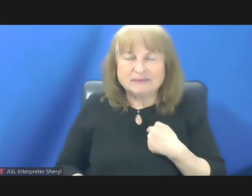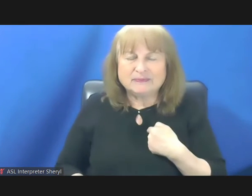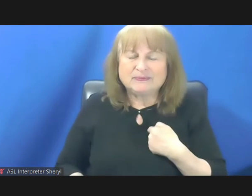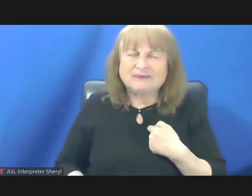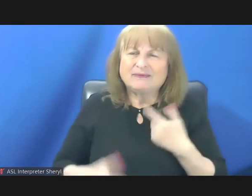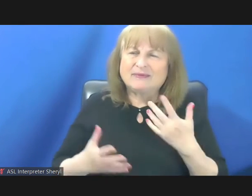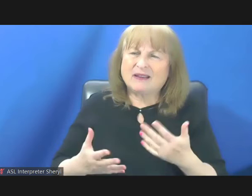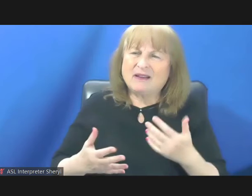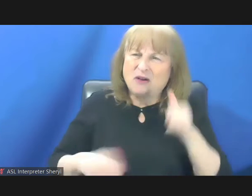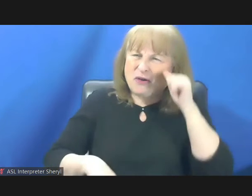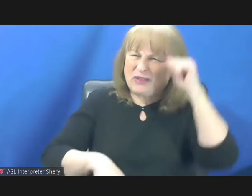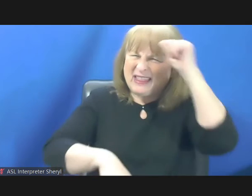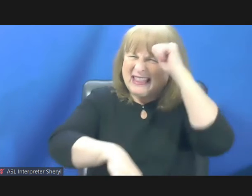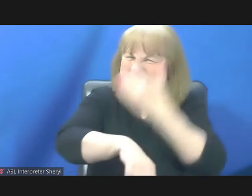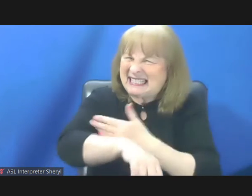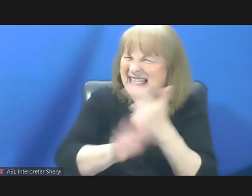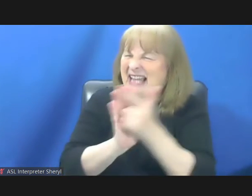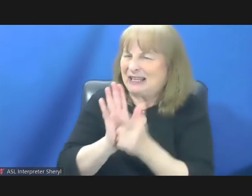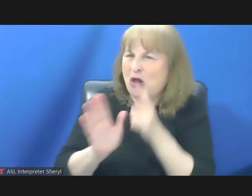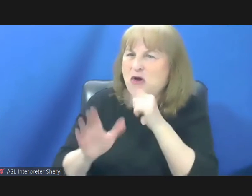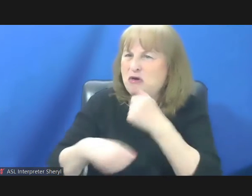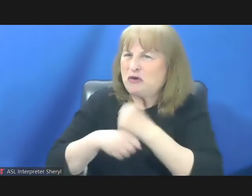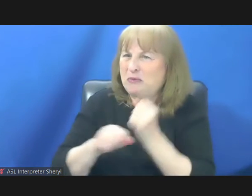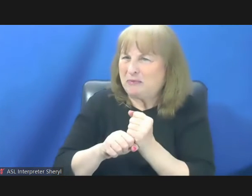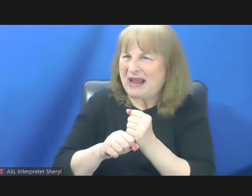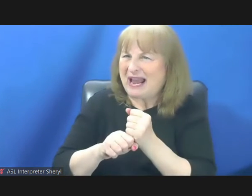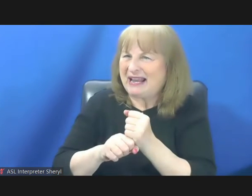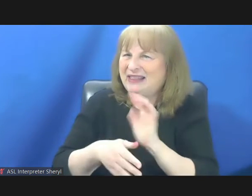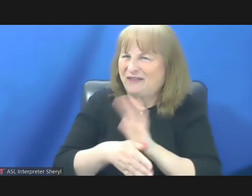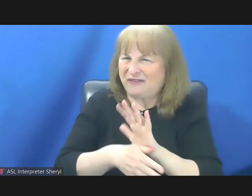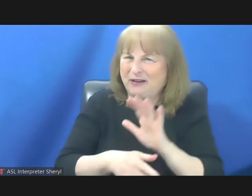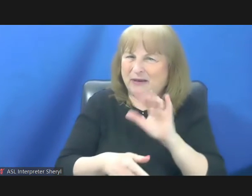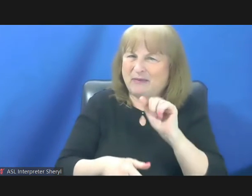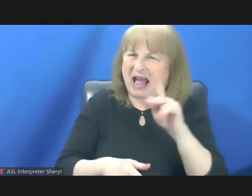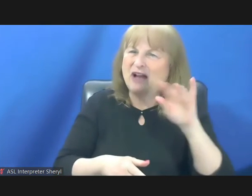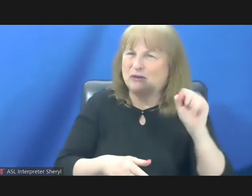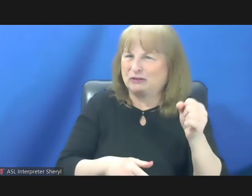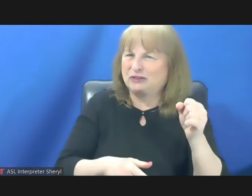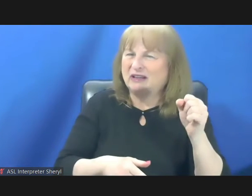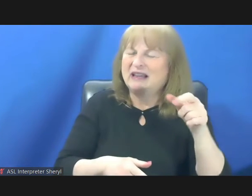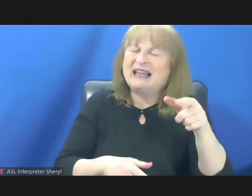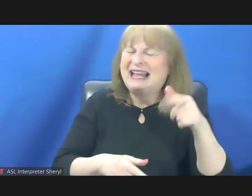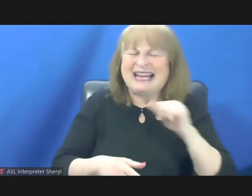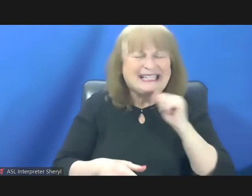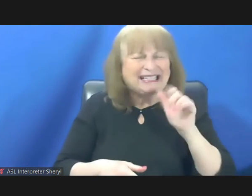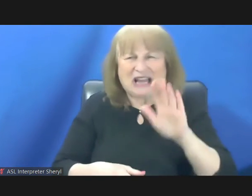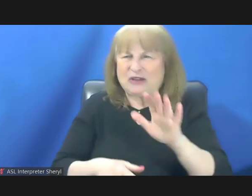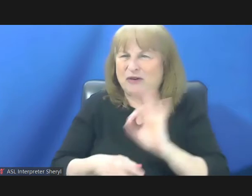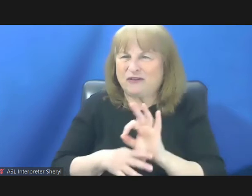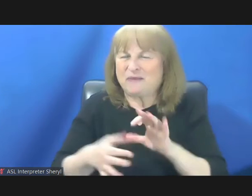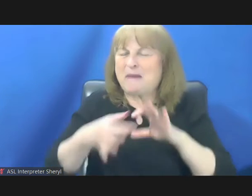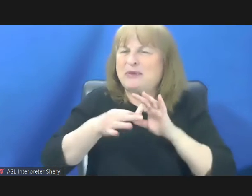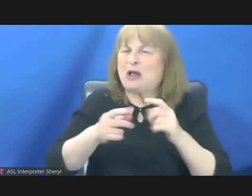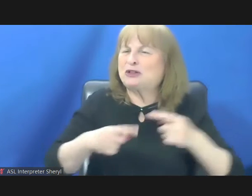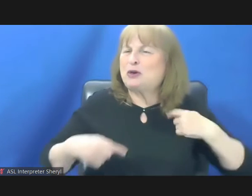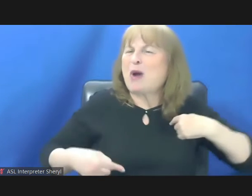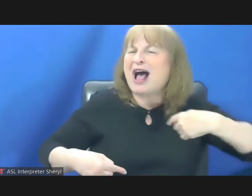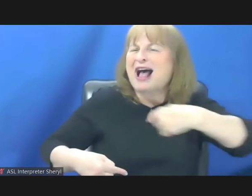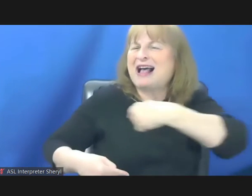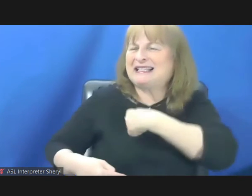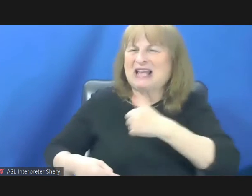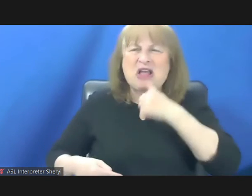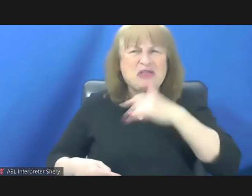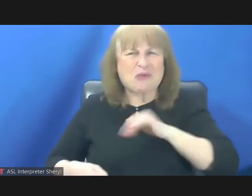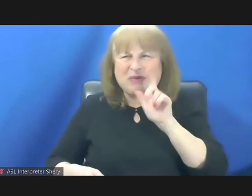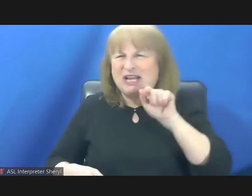her son-in-law, which is the filmmaker, Ákos, that this film is really not yours, it's ours. This woman is not just